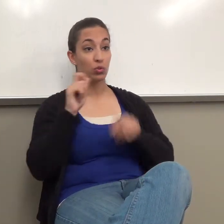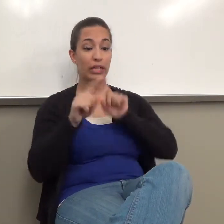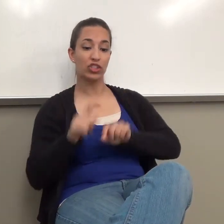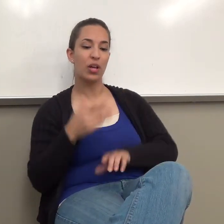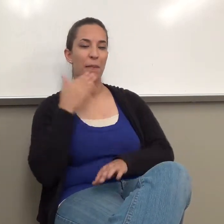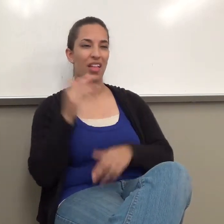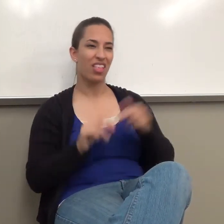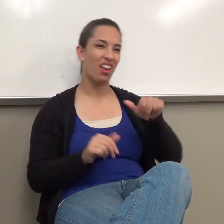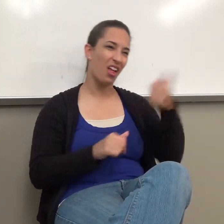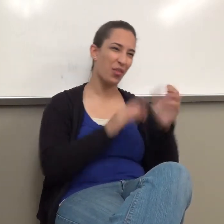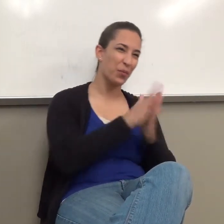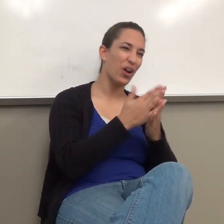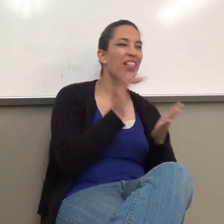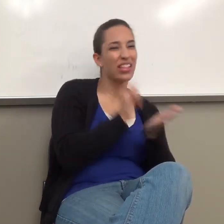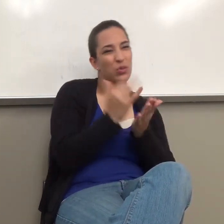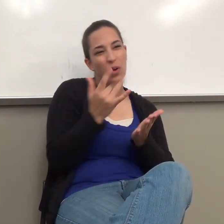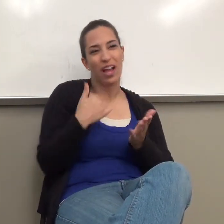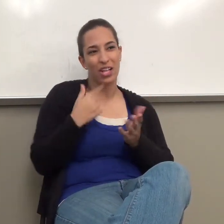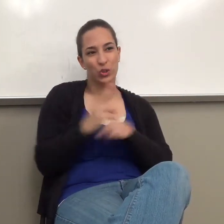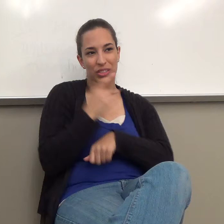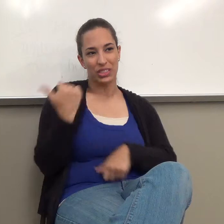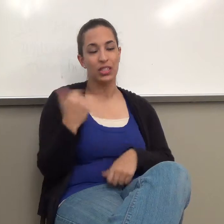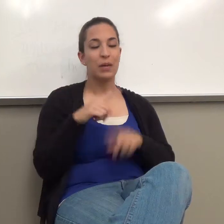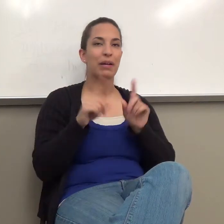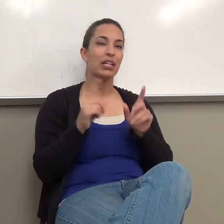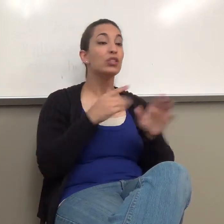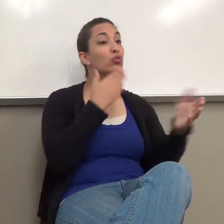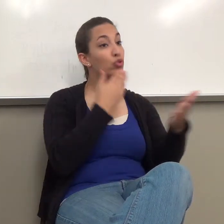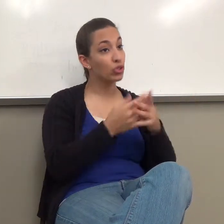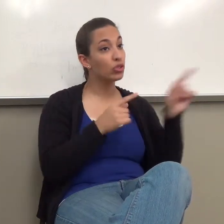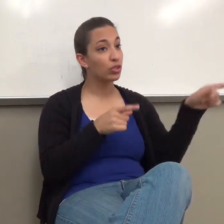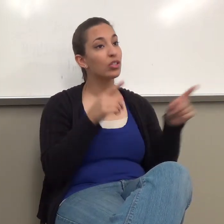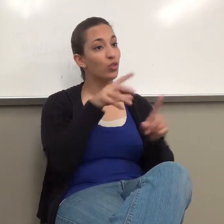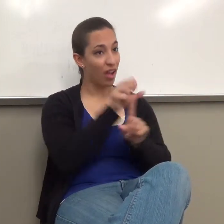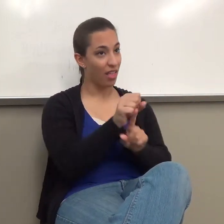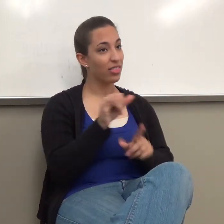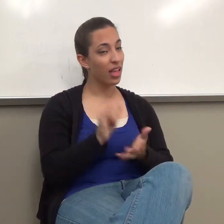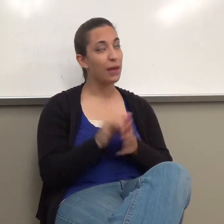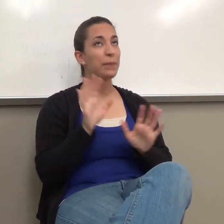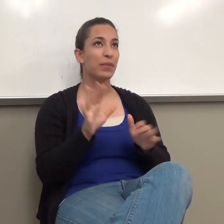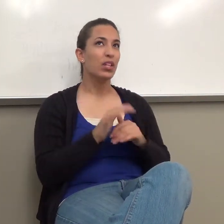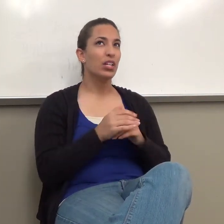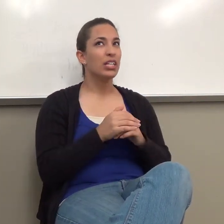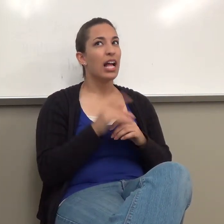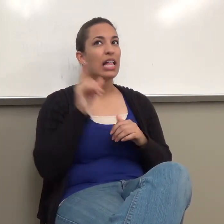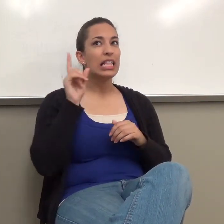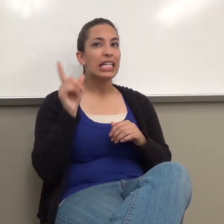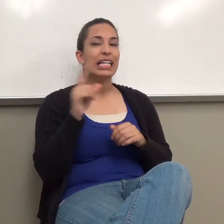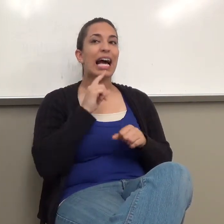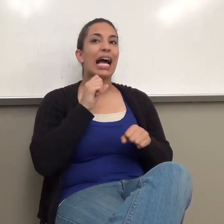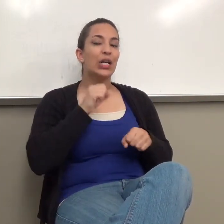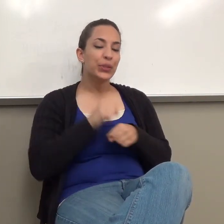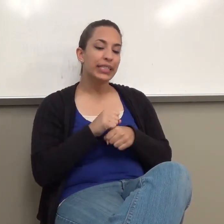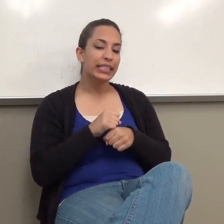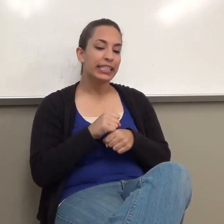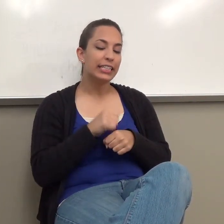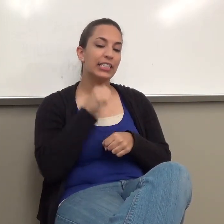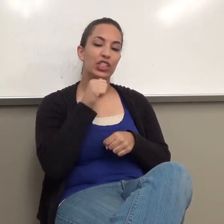book. So that's why I did this. But yes, good, very good. You caught that. This actually is not